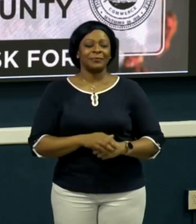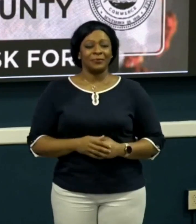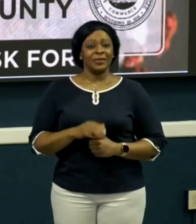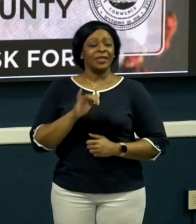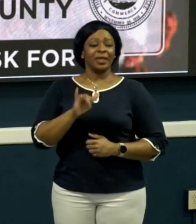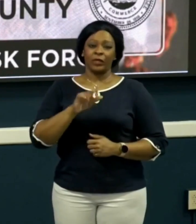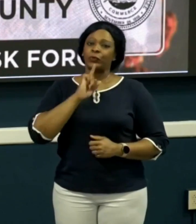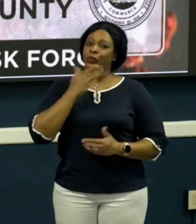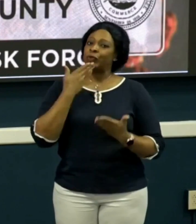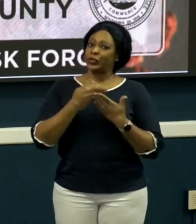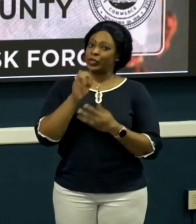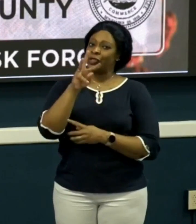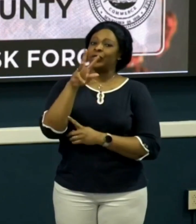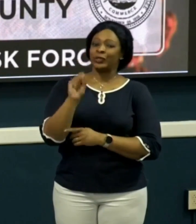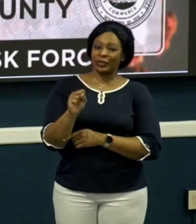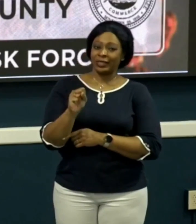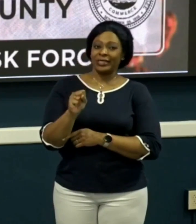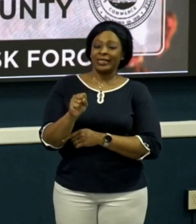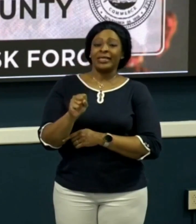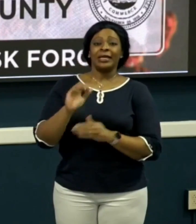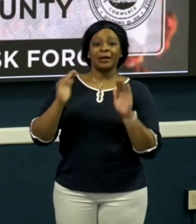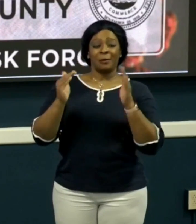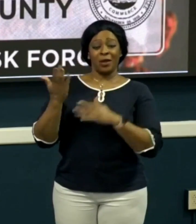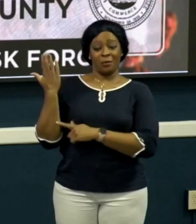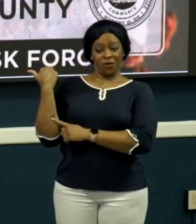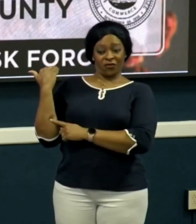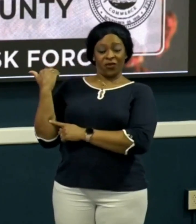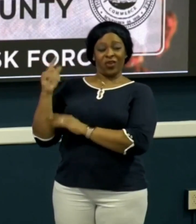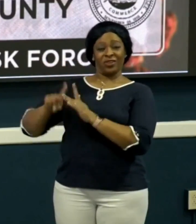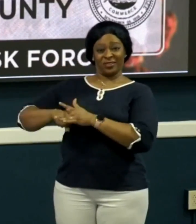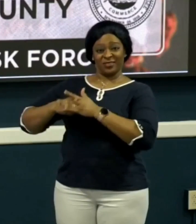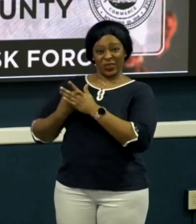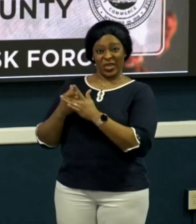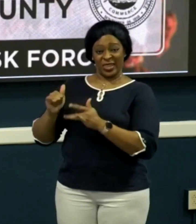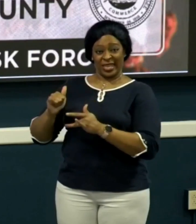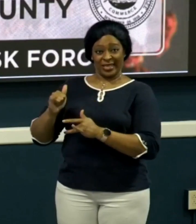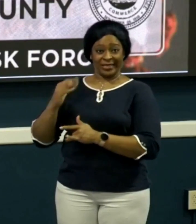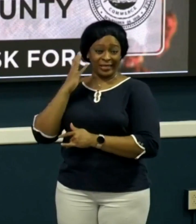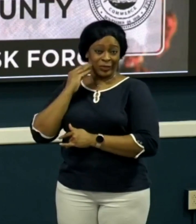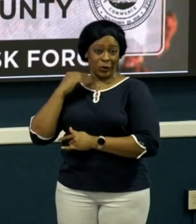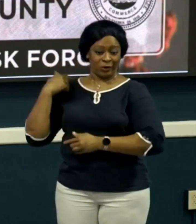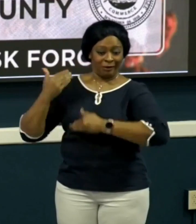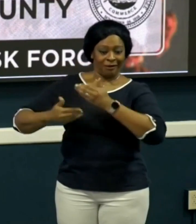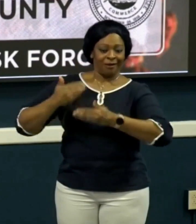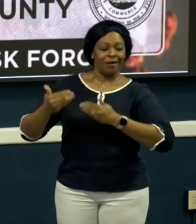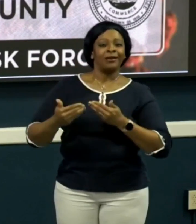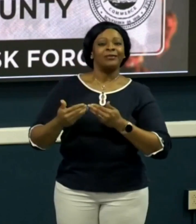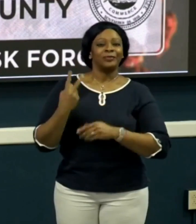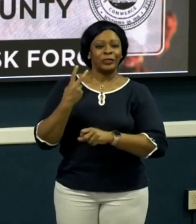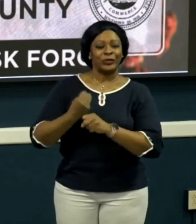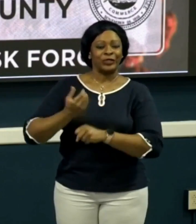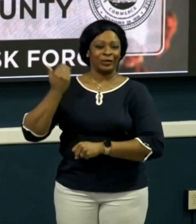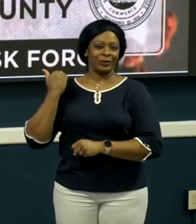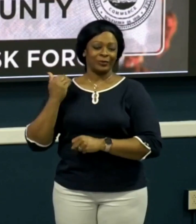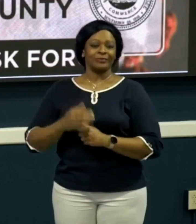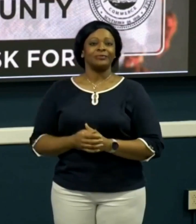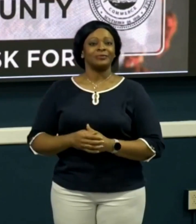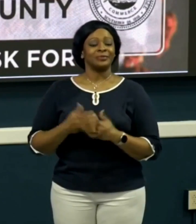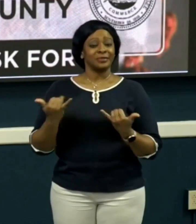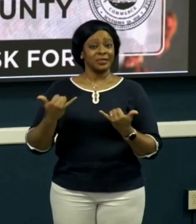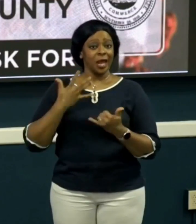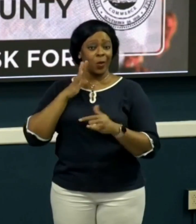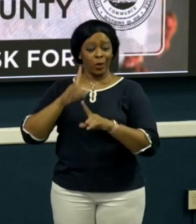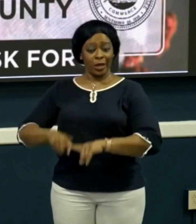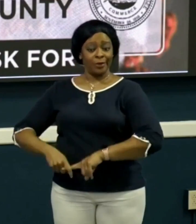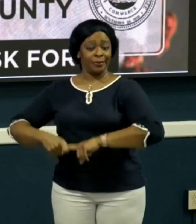that is certainly good news from where we were when we began this journey 2 years ago. So with that, I